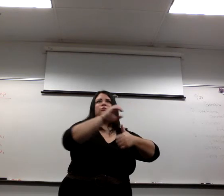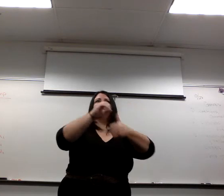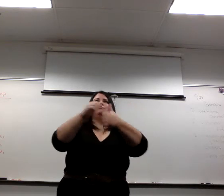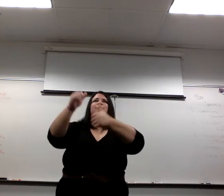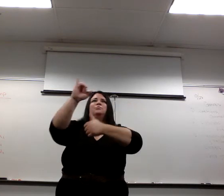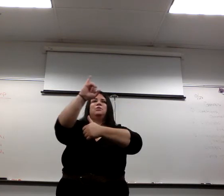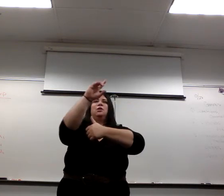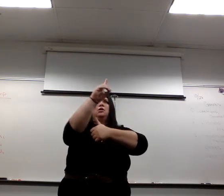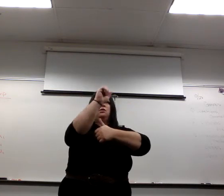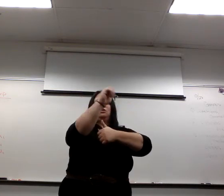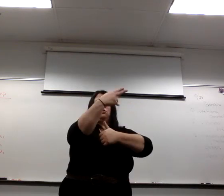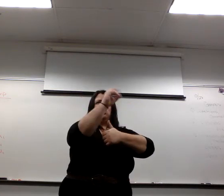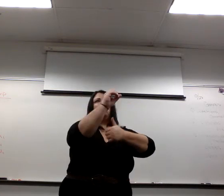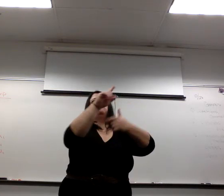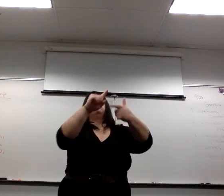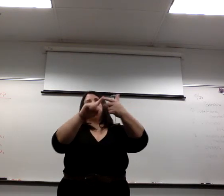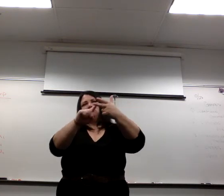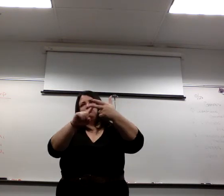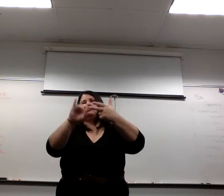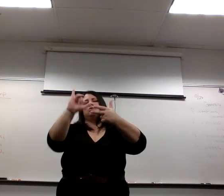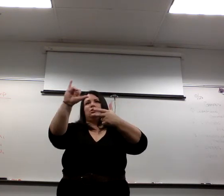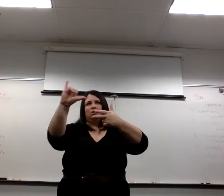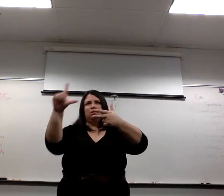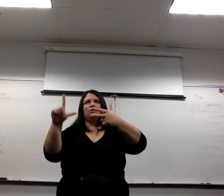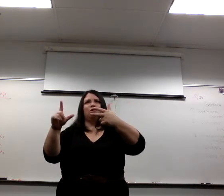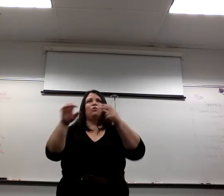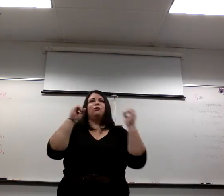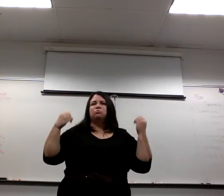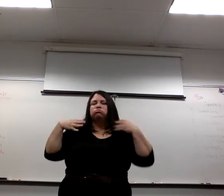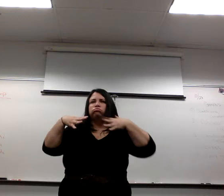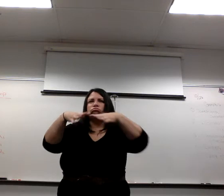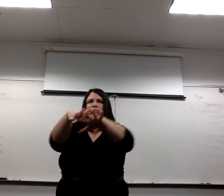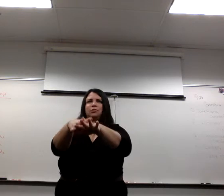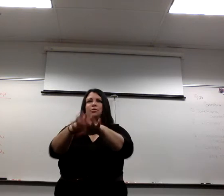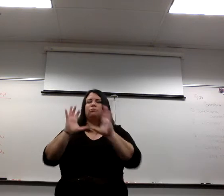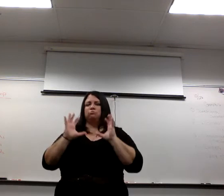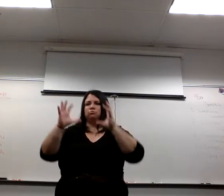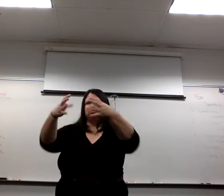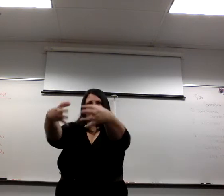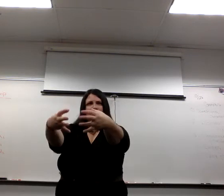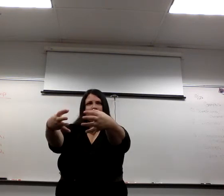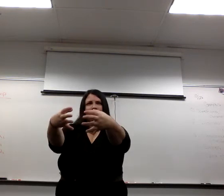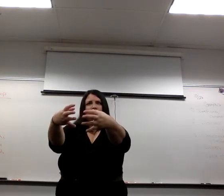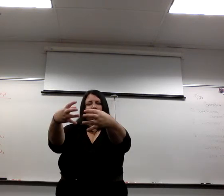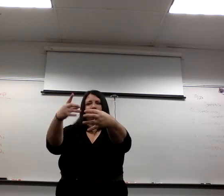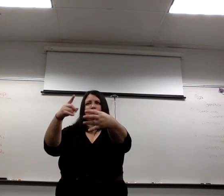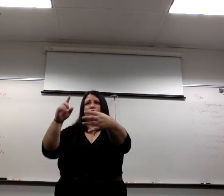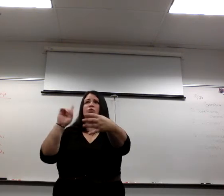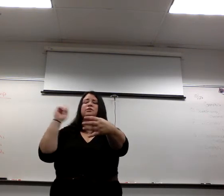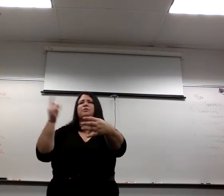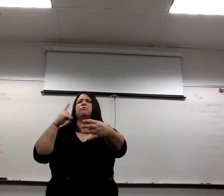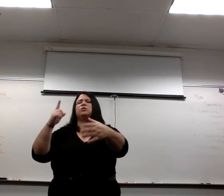but you know, so we'd all gather, and it always would be in where someone lives, and it's usually towns of like 50 people.